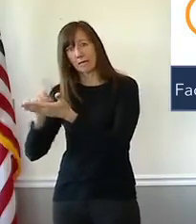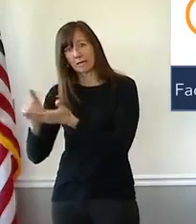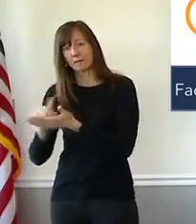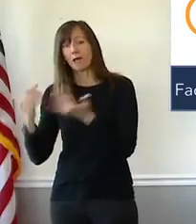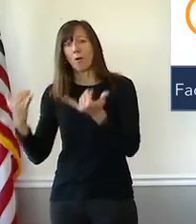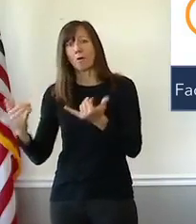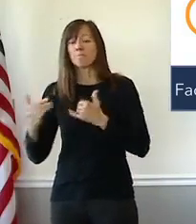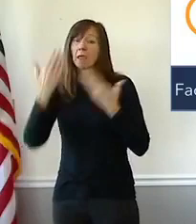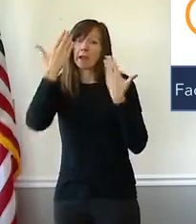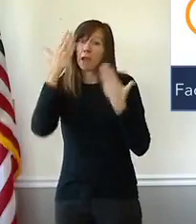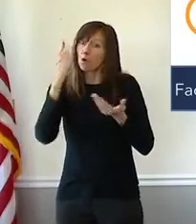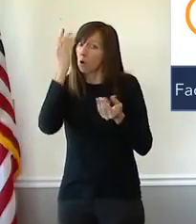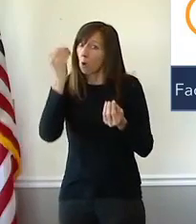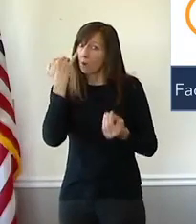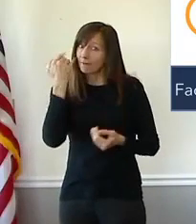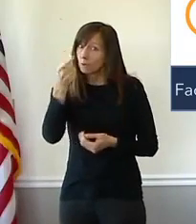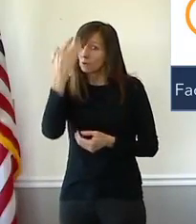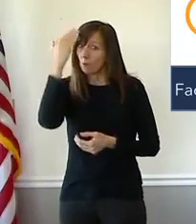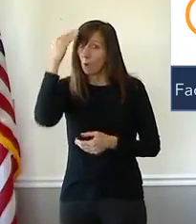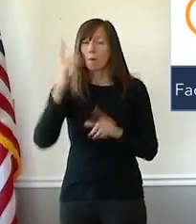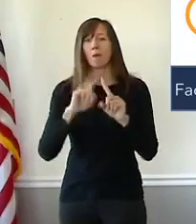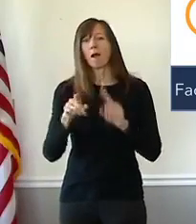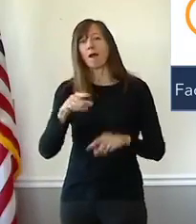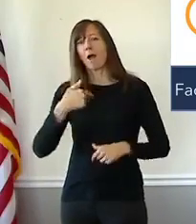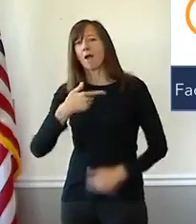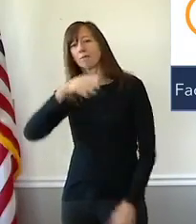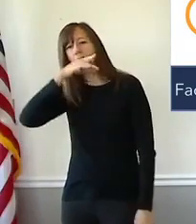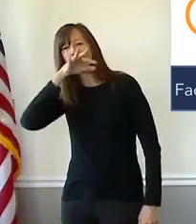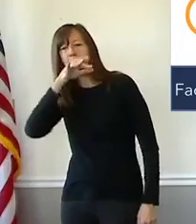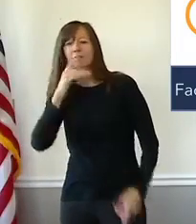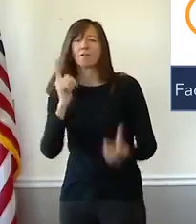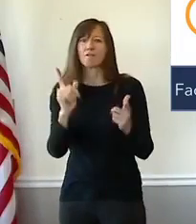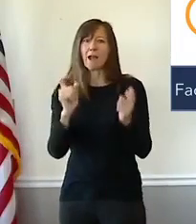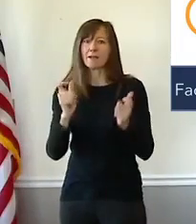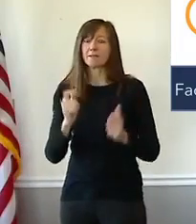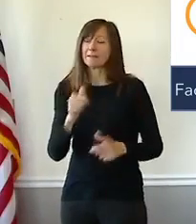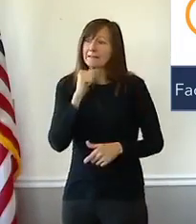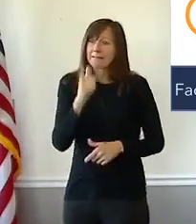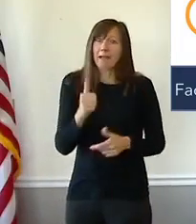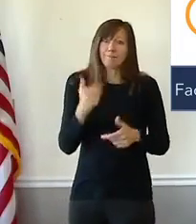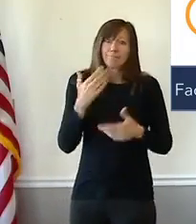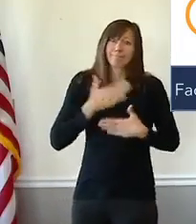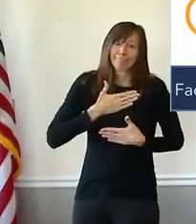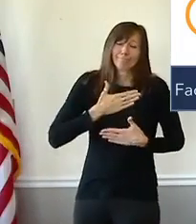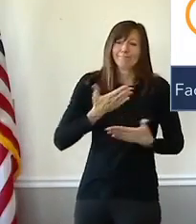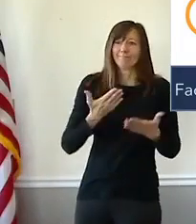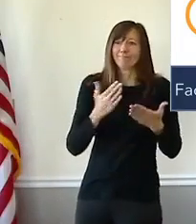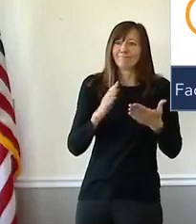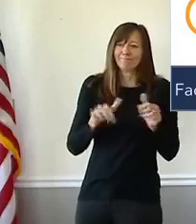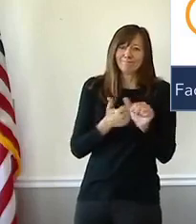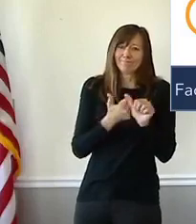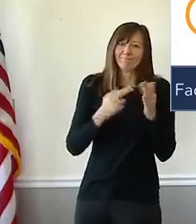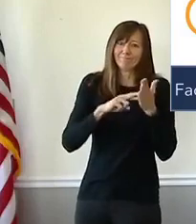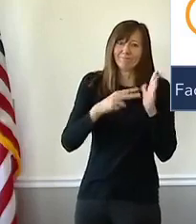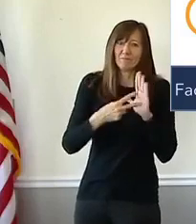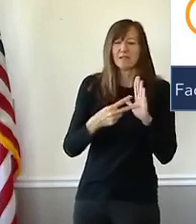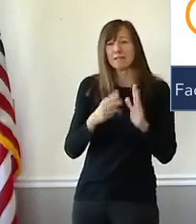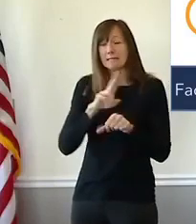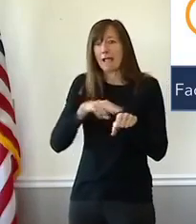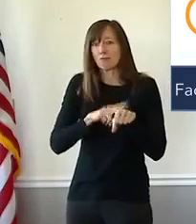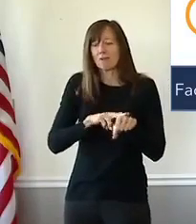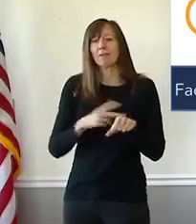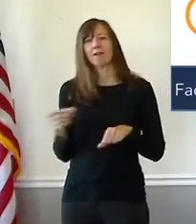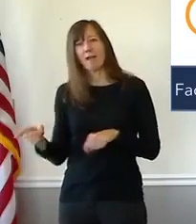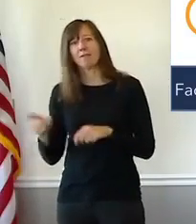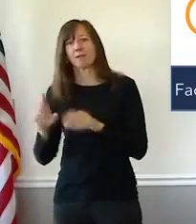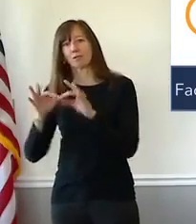know if you know this, but I talk fast, and it's not by intent, it's just natural. and they have kept up, and we're